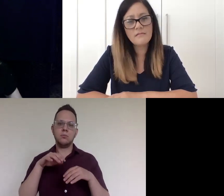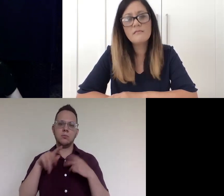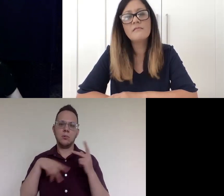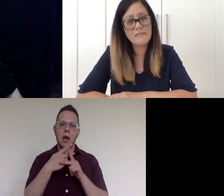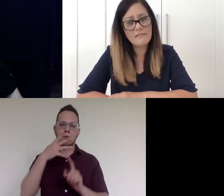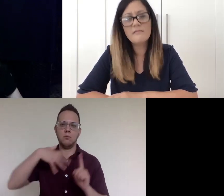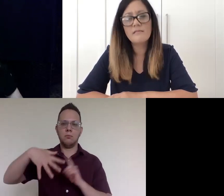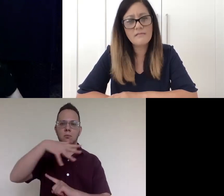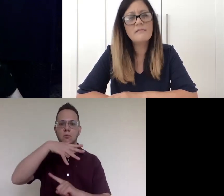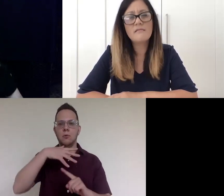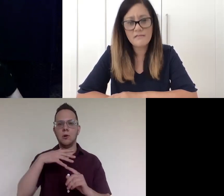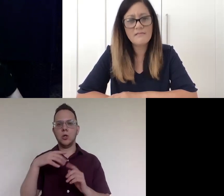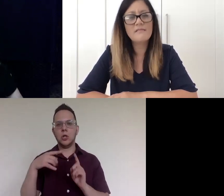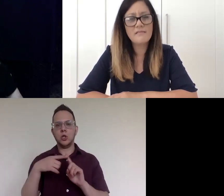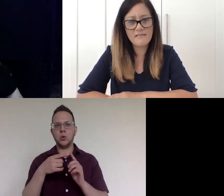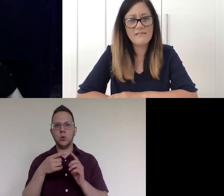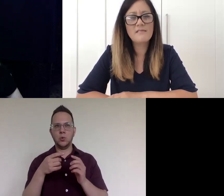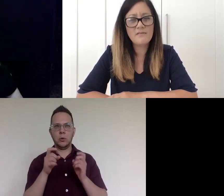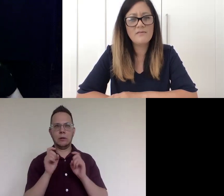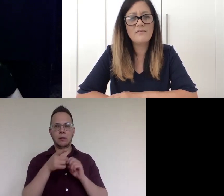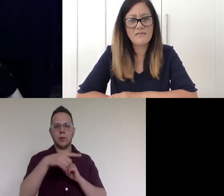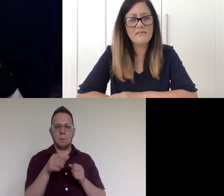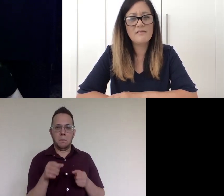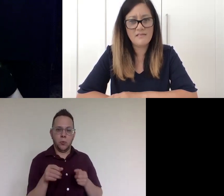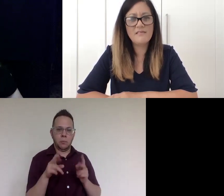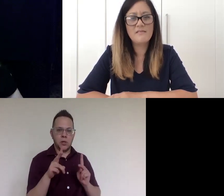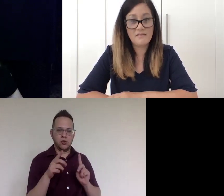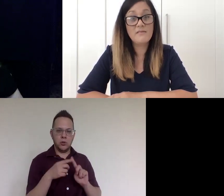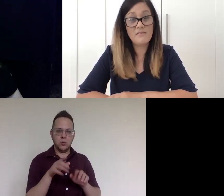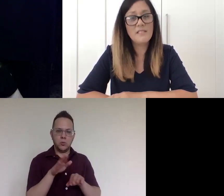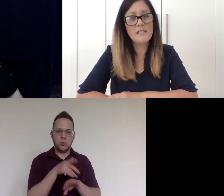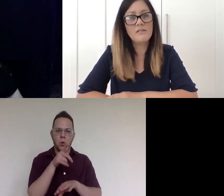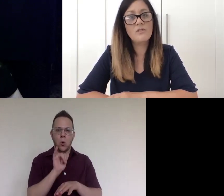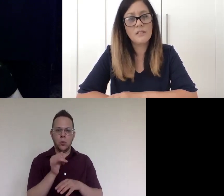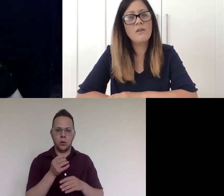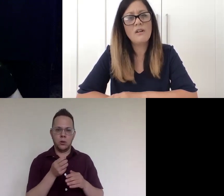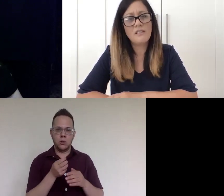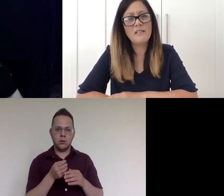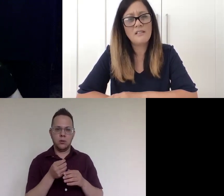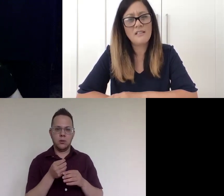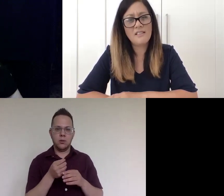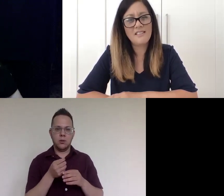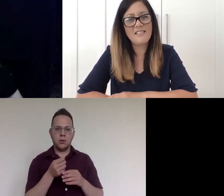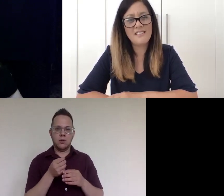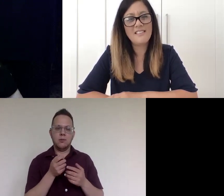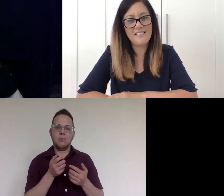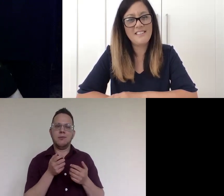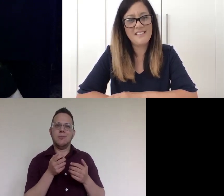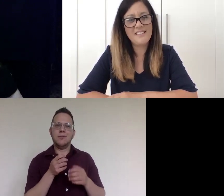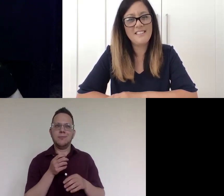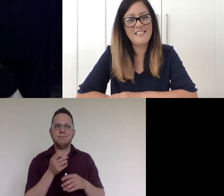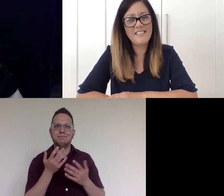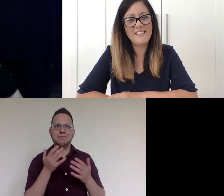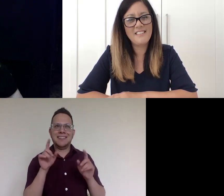and non-judgmental, try out different things. test the waters a little bit.